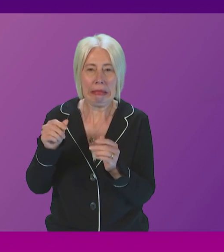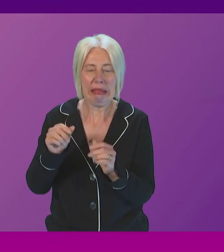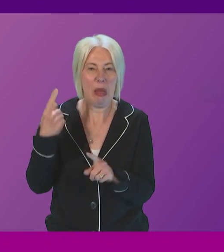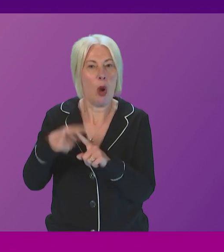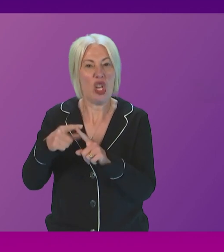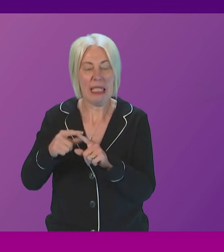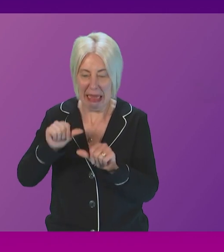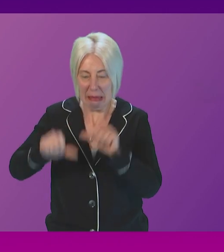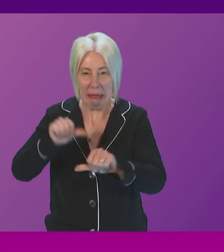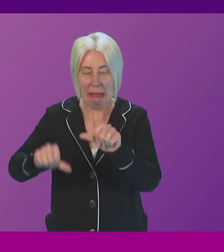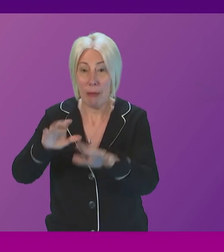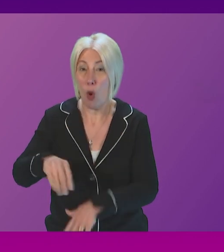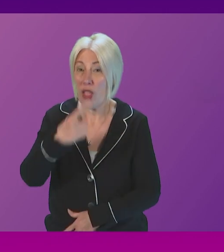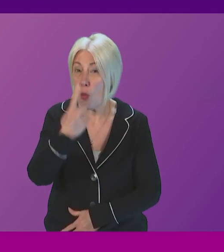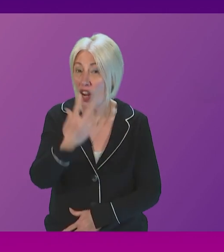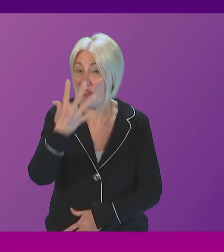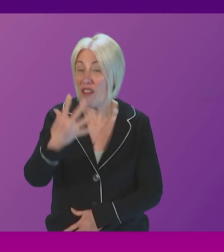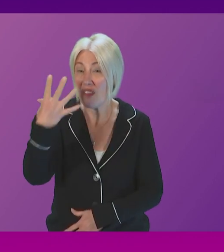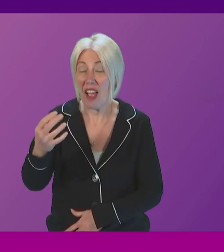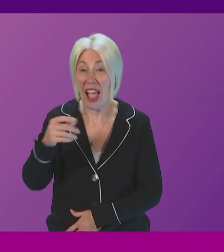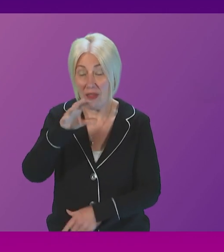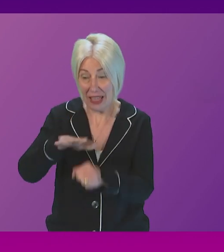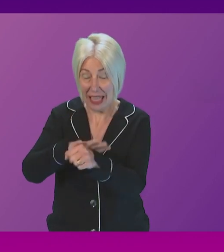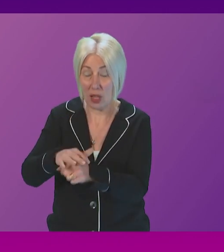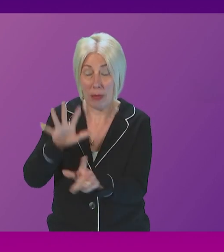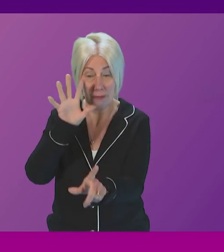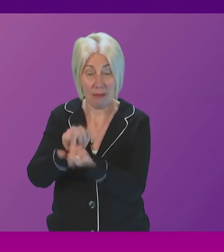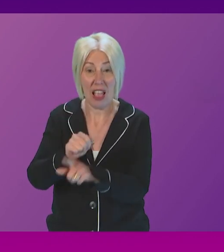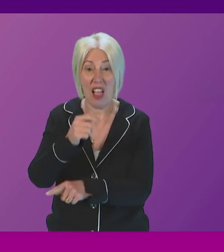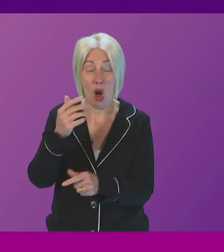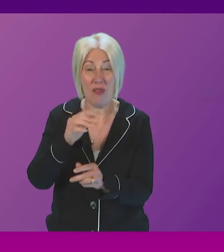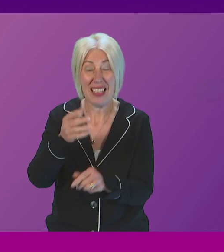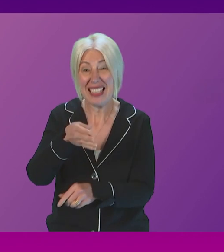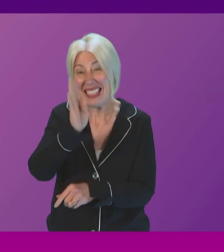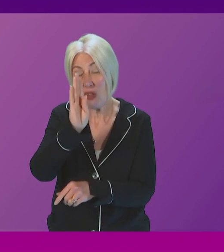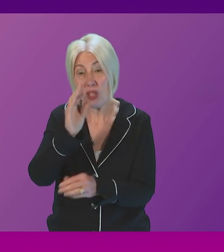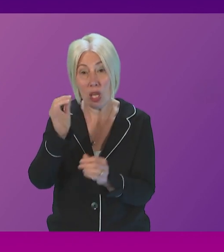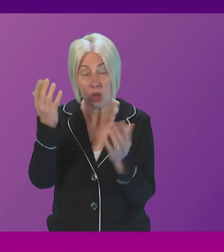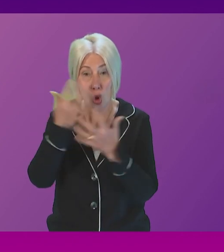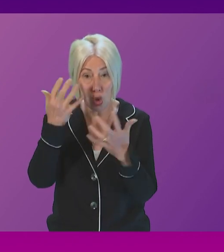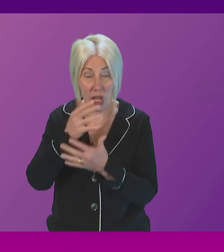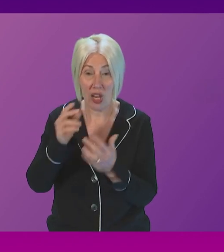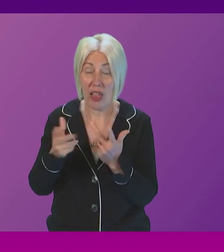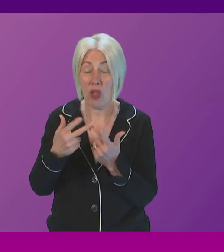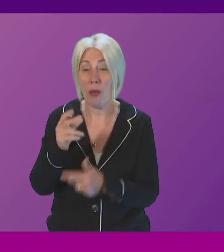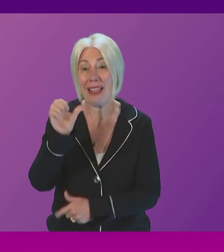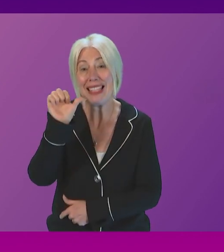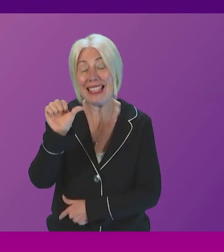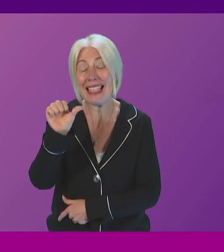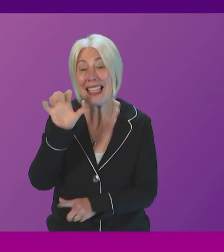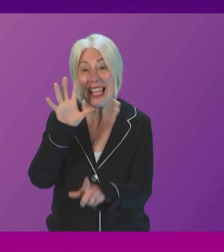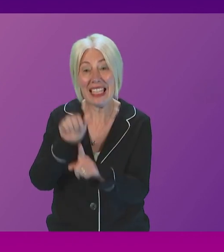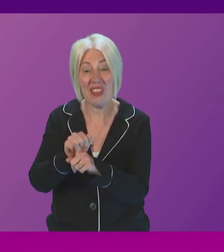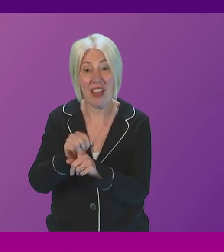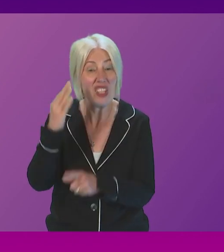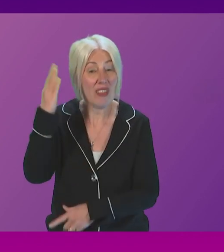that only 155 cases were identified of serious concern and only six additional cases of hearing loss identified. So does he